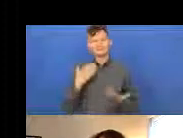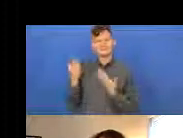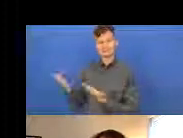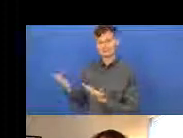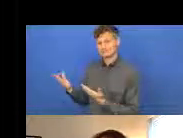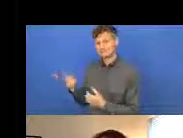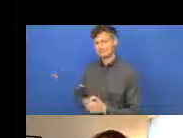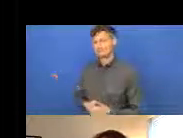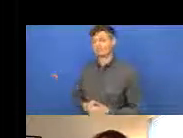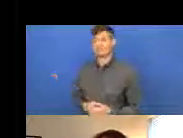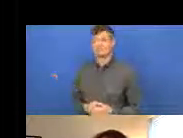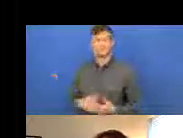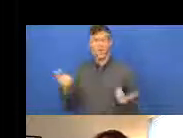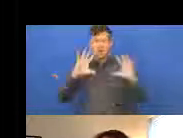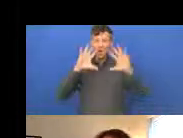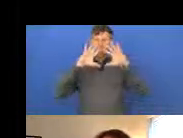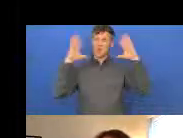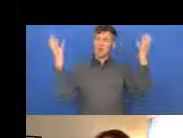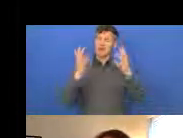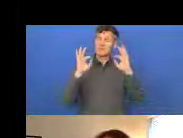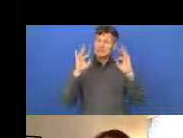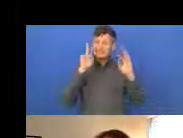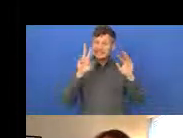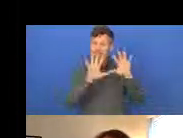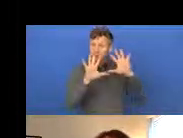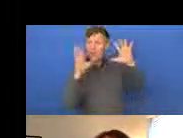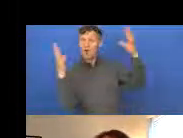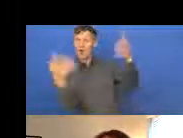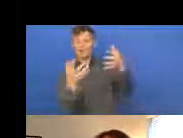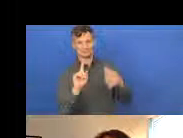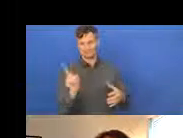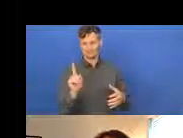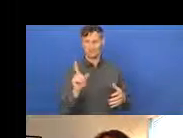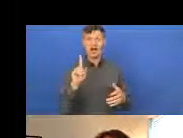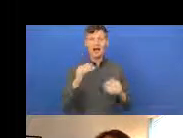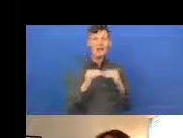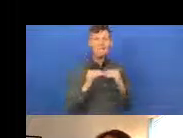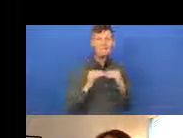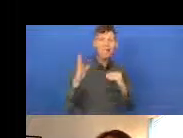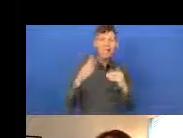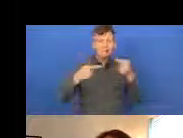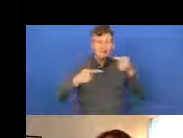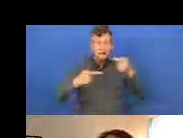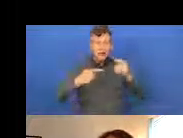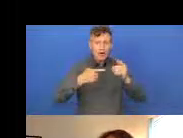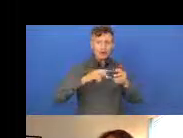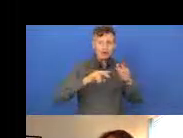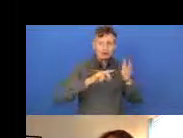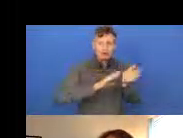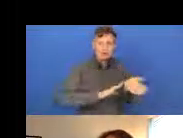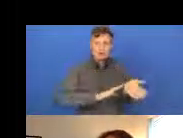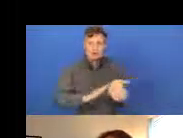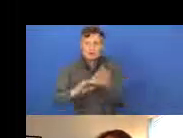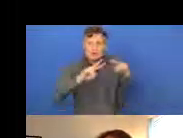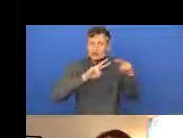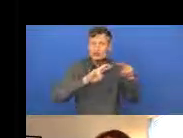distribution, nearly all of the studies reviewed rely on data from high-income countries. So just 2%, or 5 articles total,